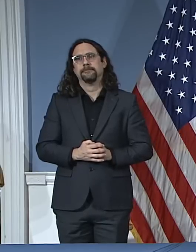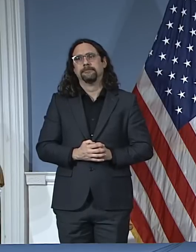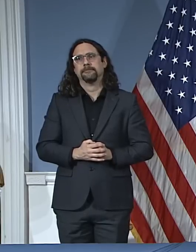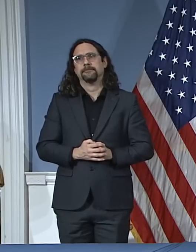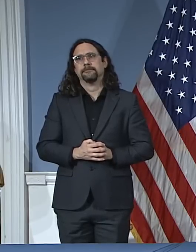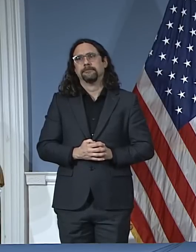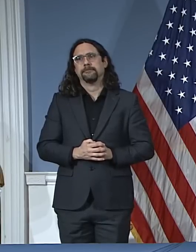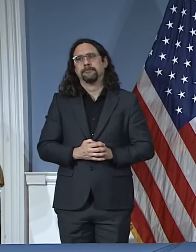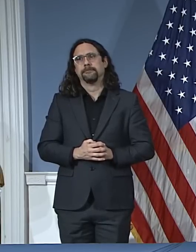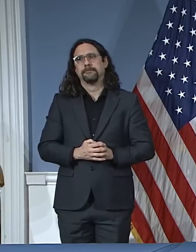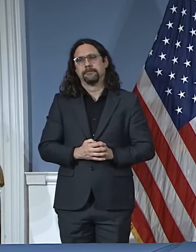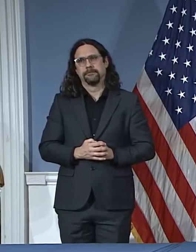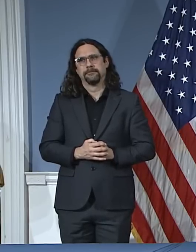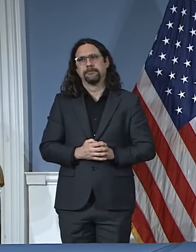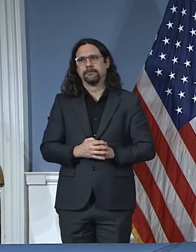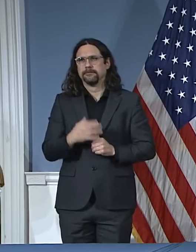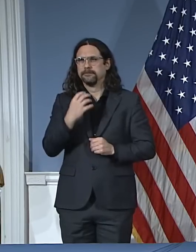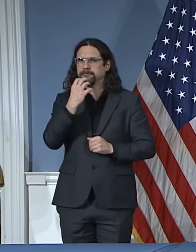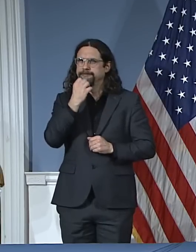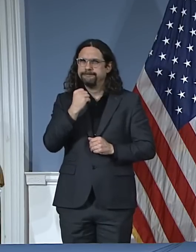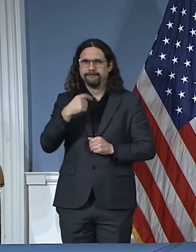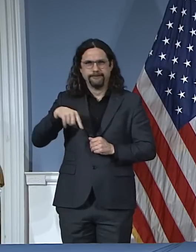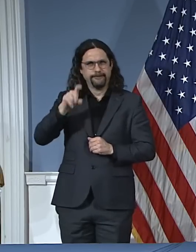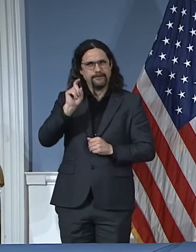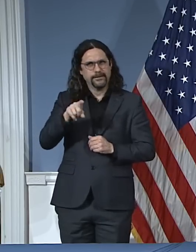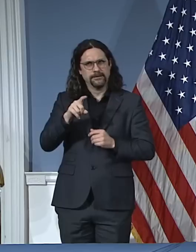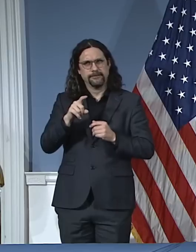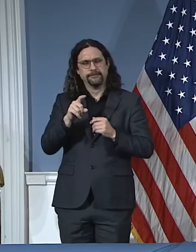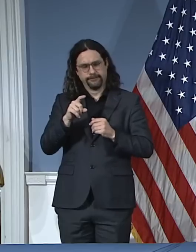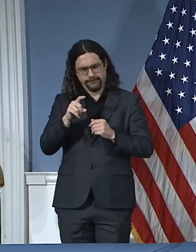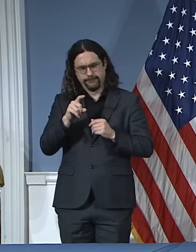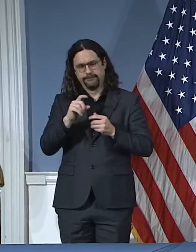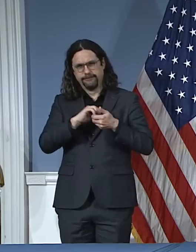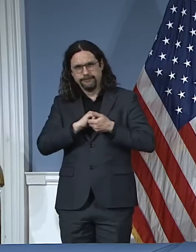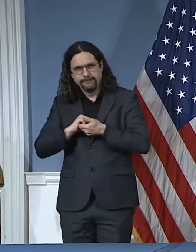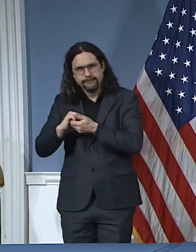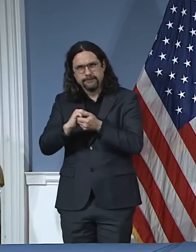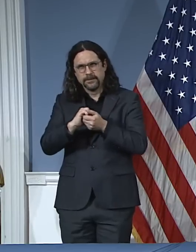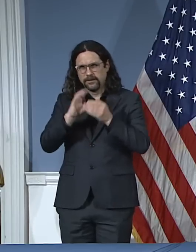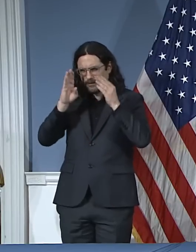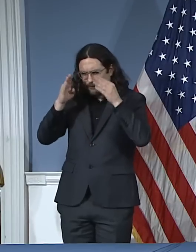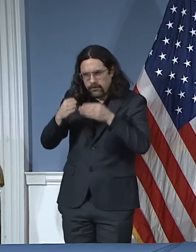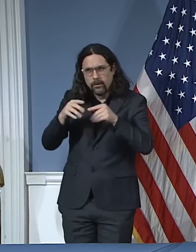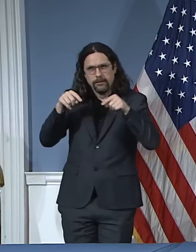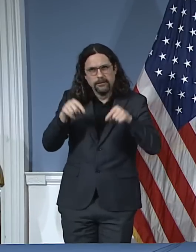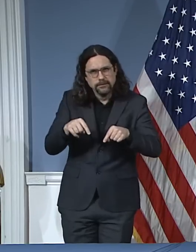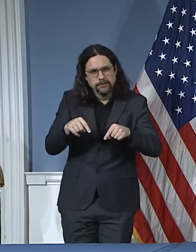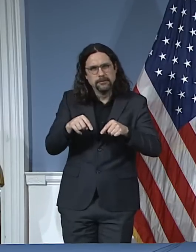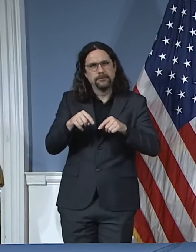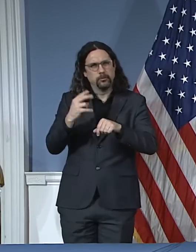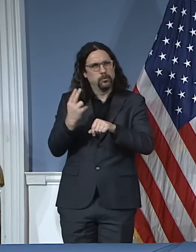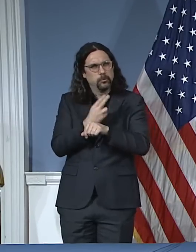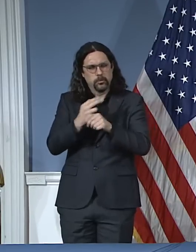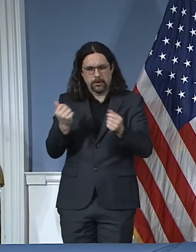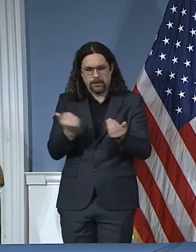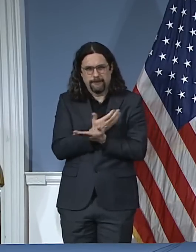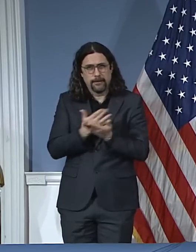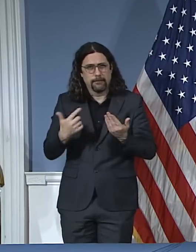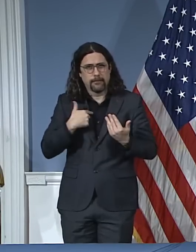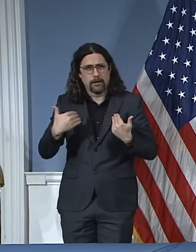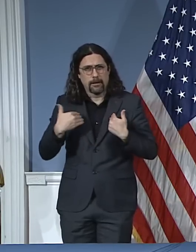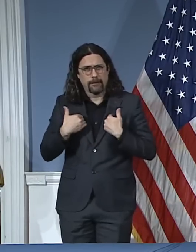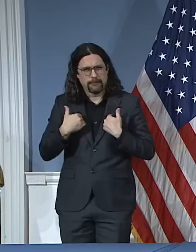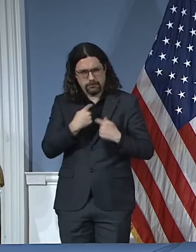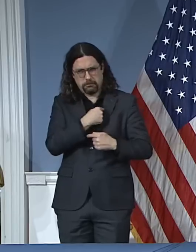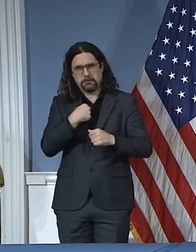our own resources, that's right here. Now, I want to be 100% clear. That doesn't let the federal government off the hook in the least.